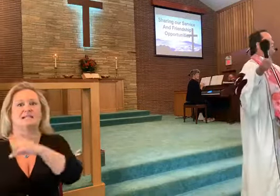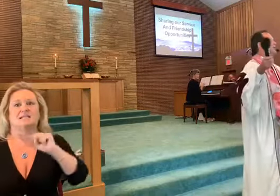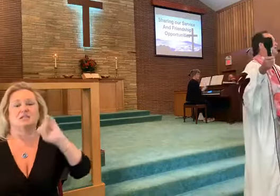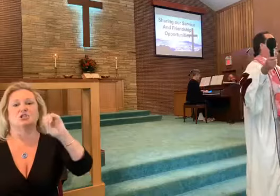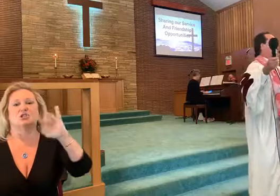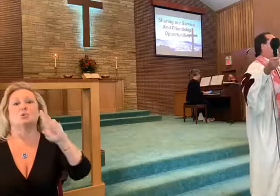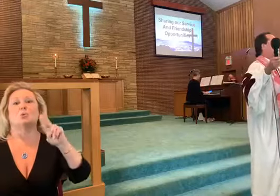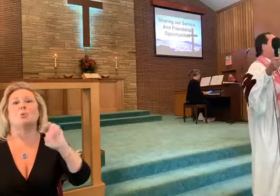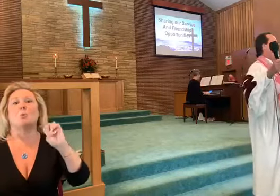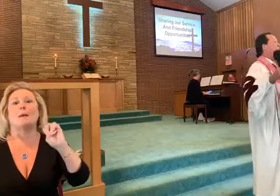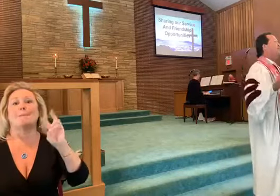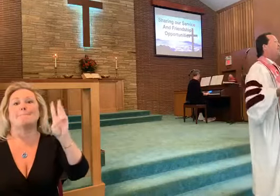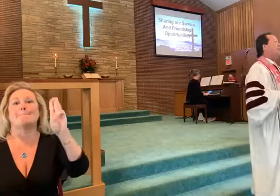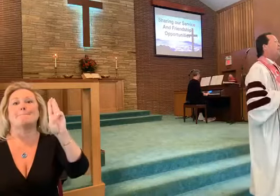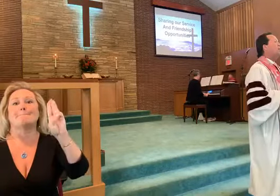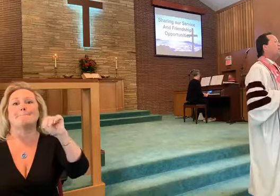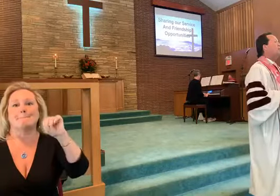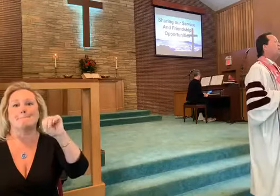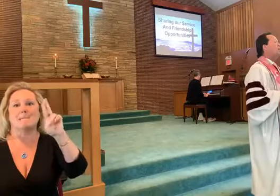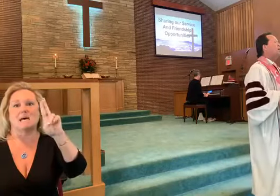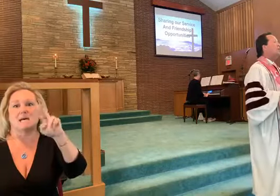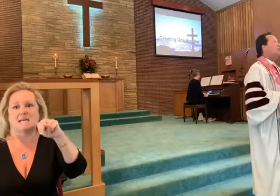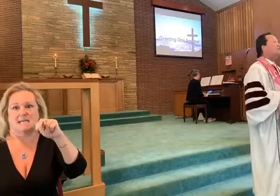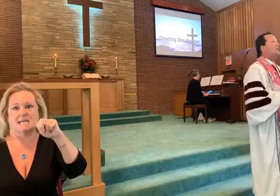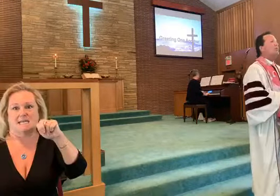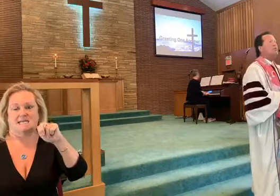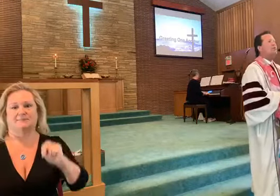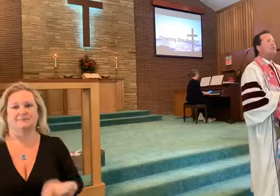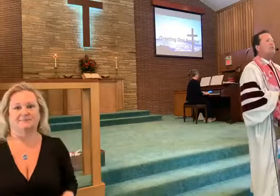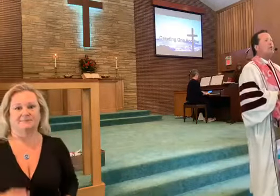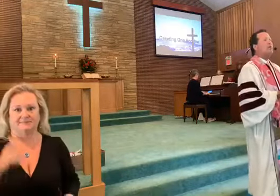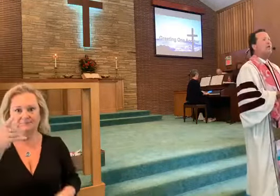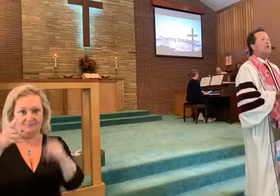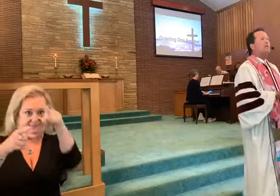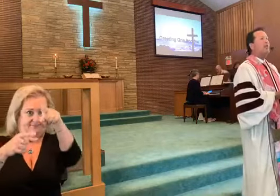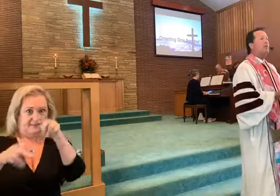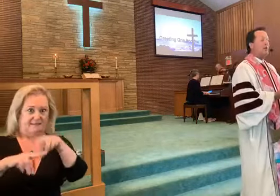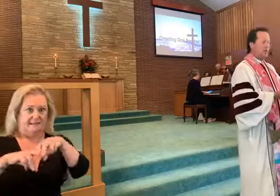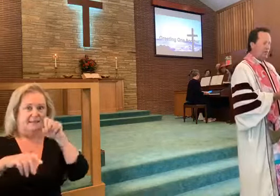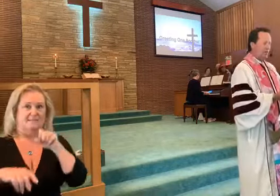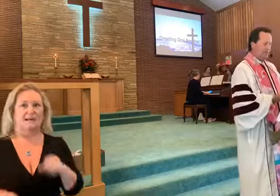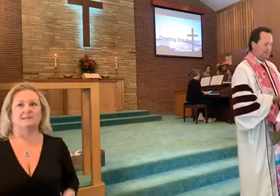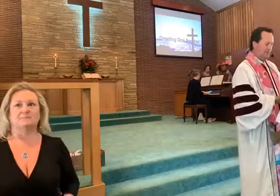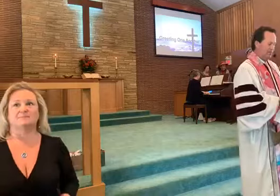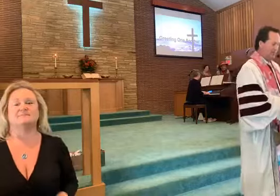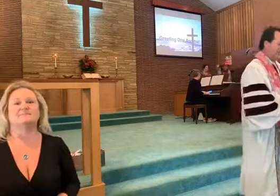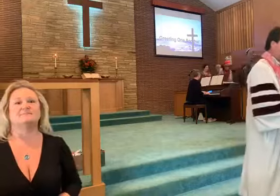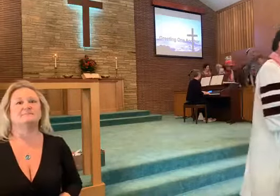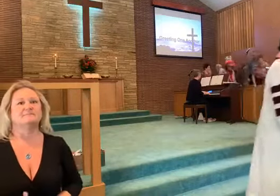Let us greet one another. If you're able, stand and welcome someone. Greet someone new this morning in the name of the Lord.